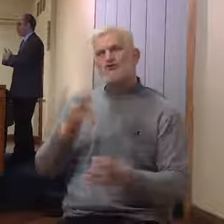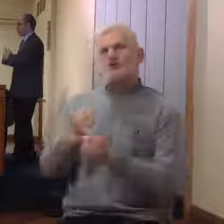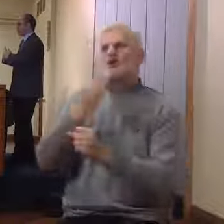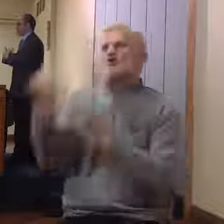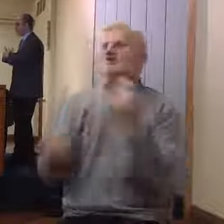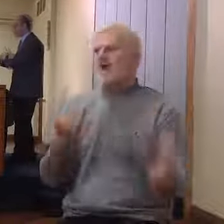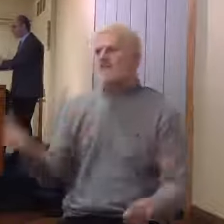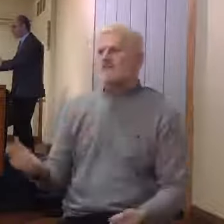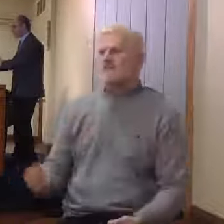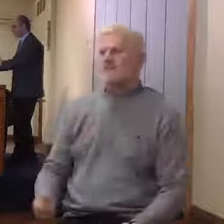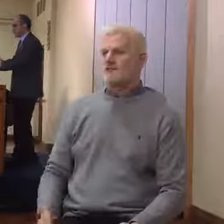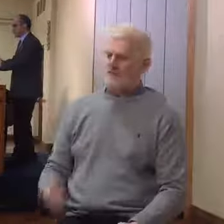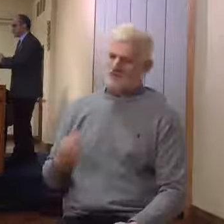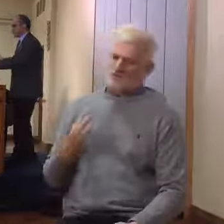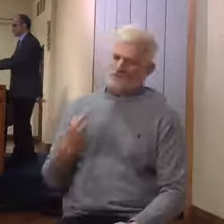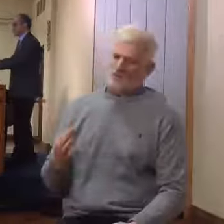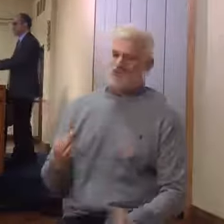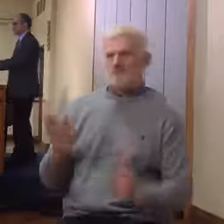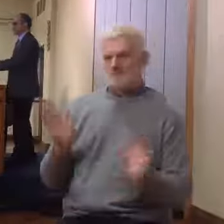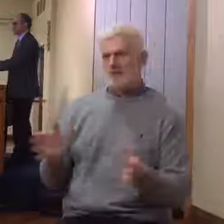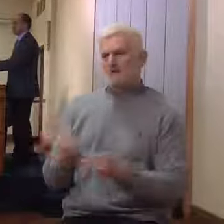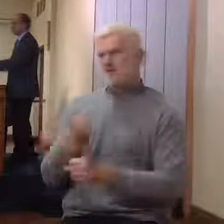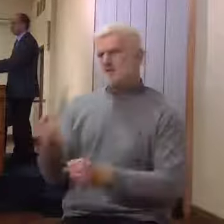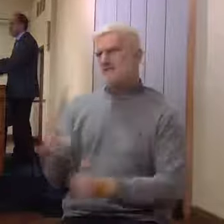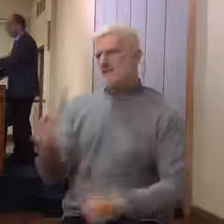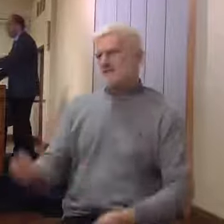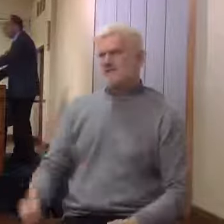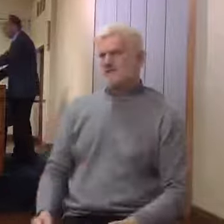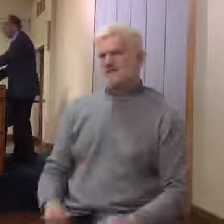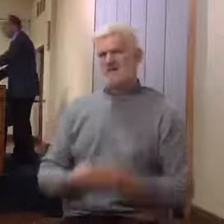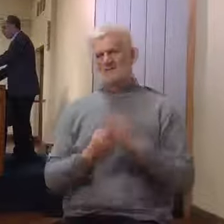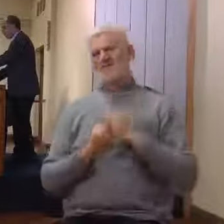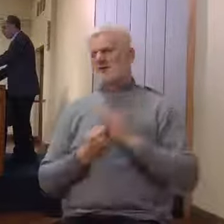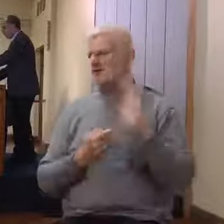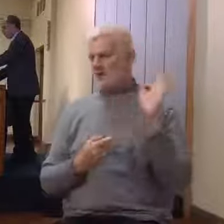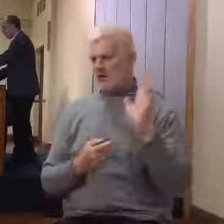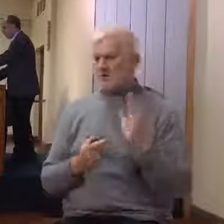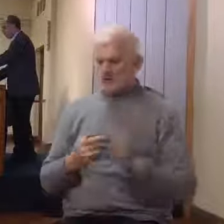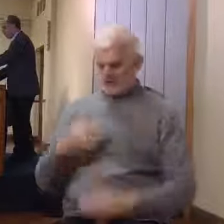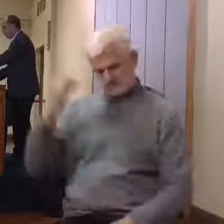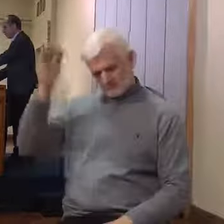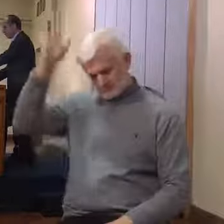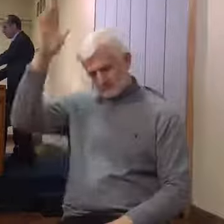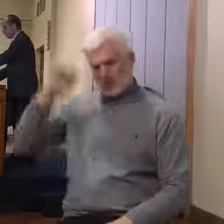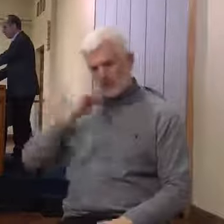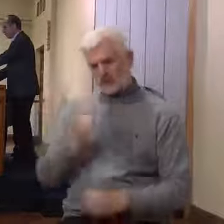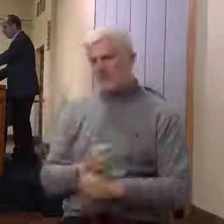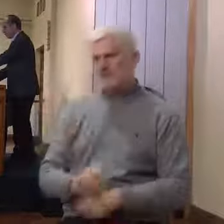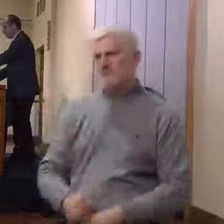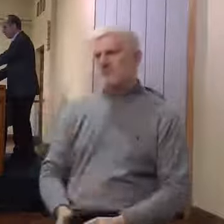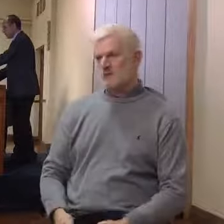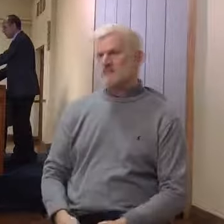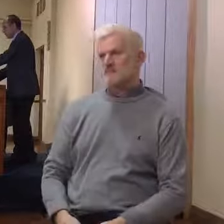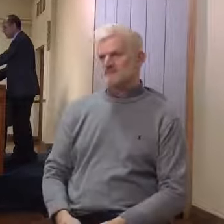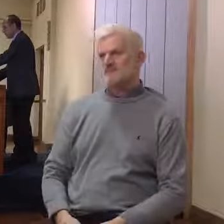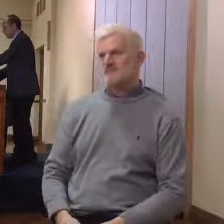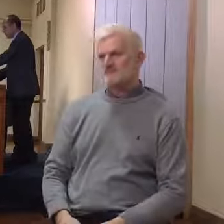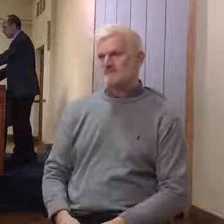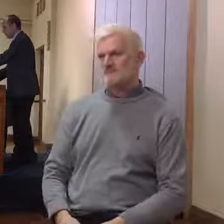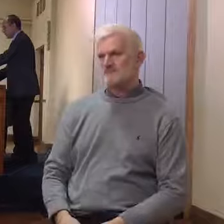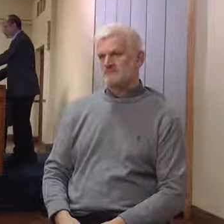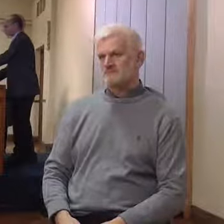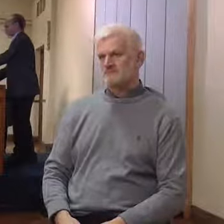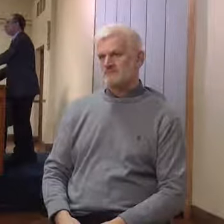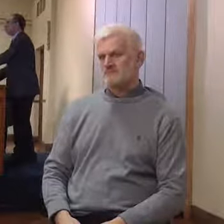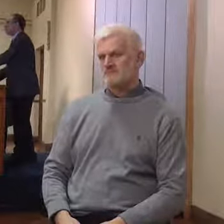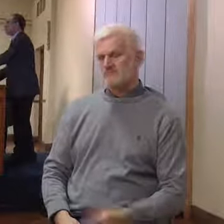also voluntarily. You do it. But you find in this verse, before we go any further, that you find in